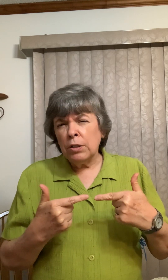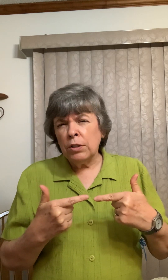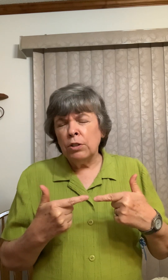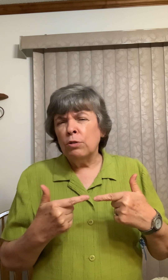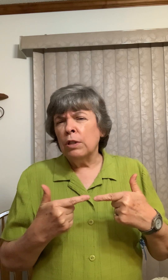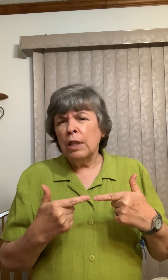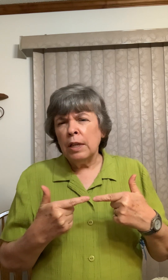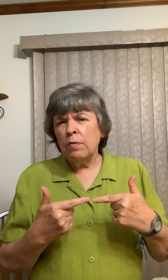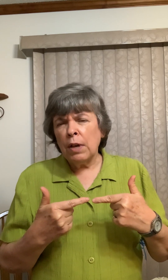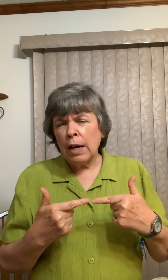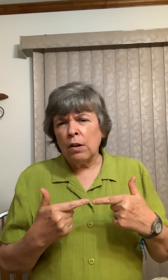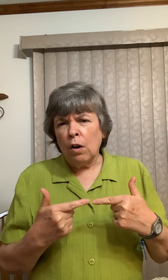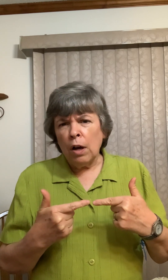you could leave that off.